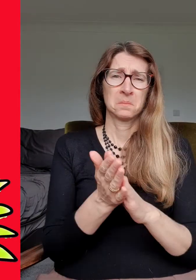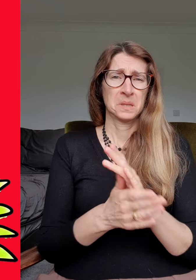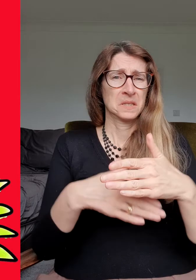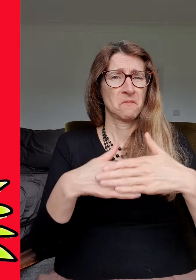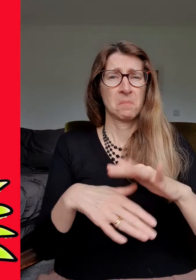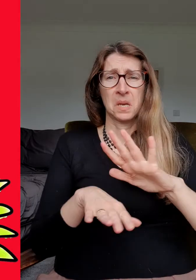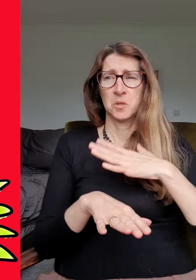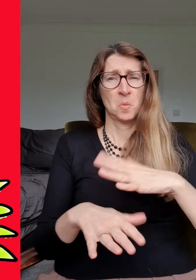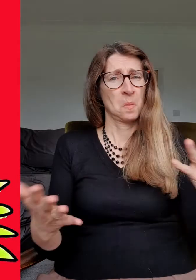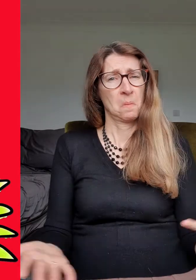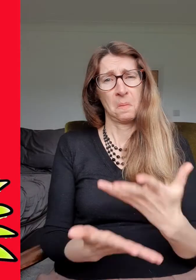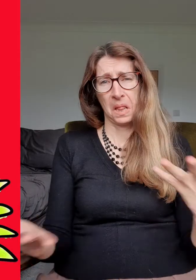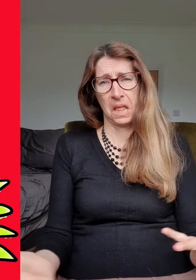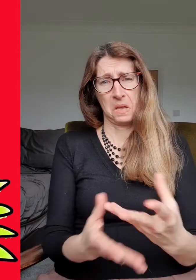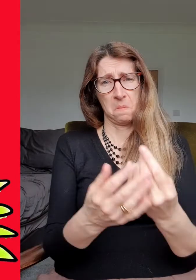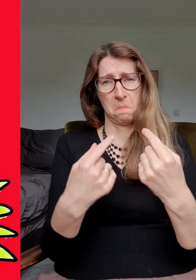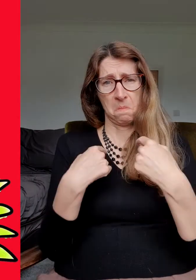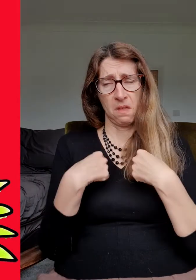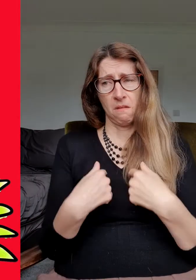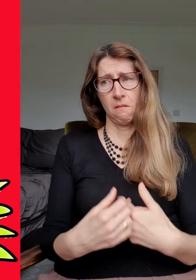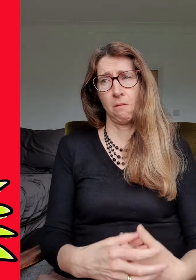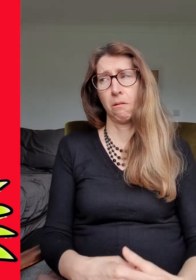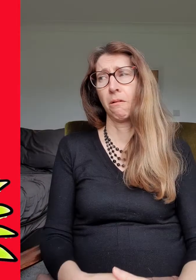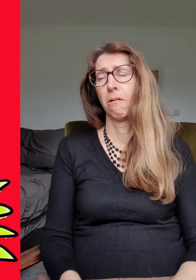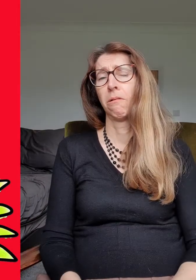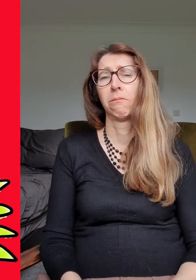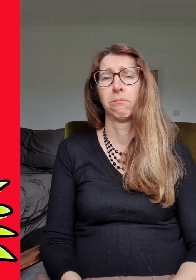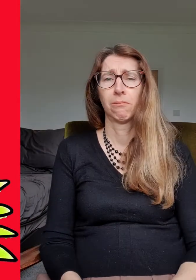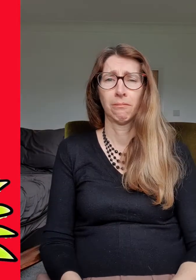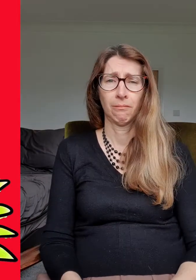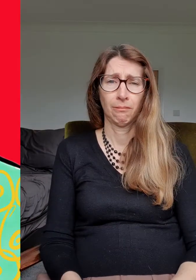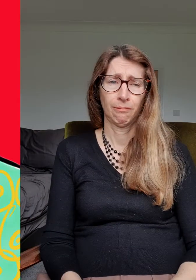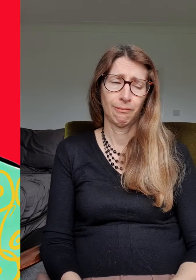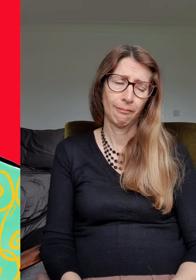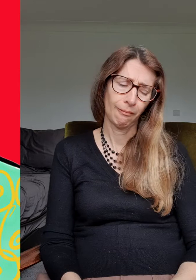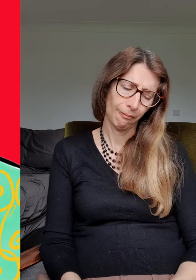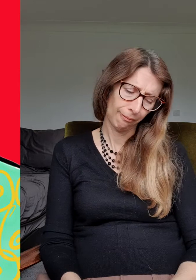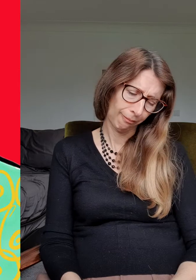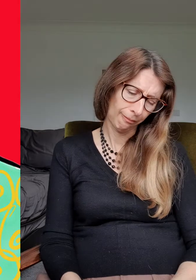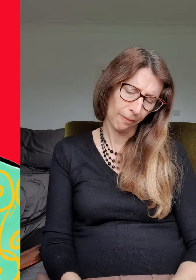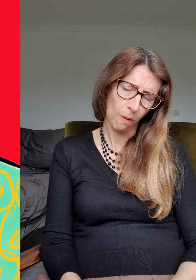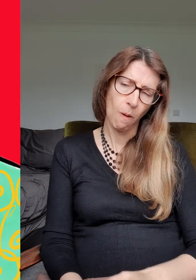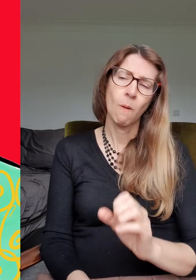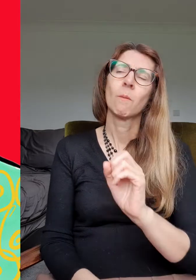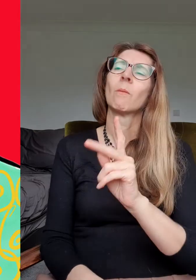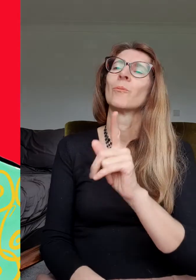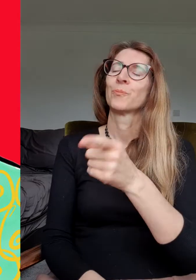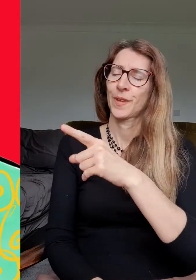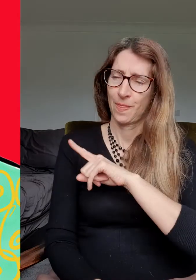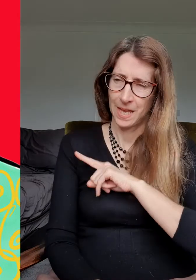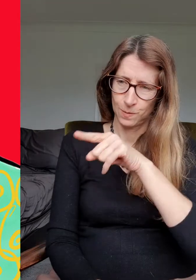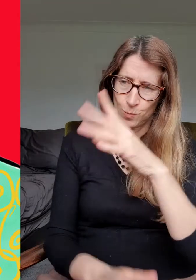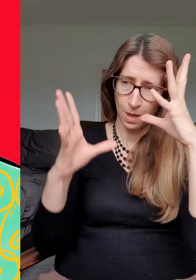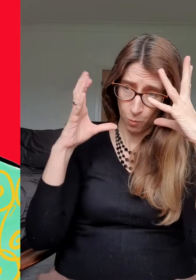not want to play with me." JoJo was looking quite sad now. "Is that what's worrying you?" said